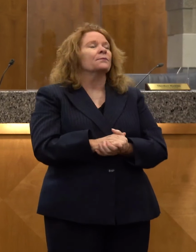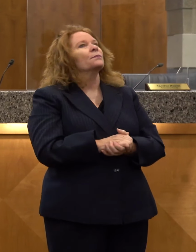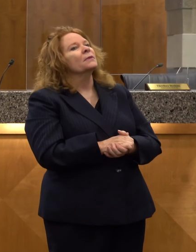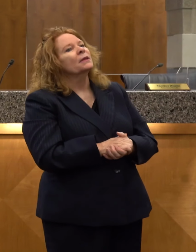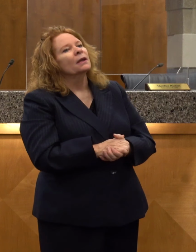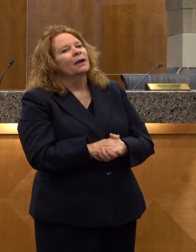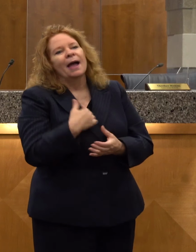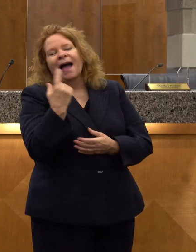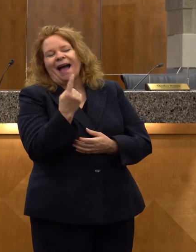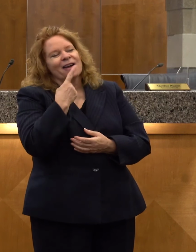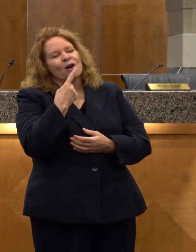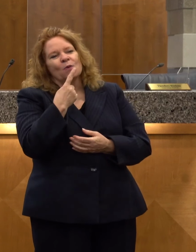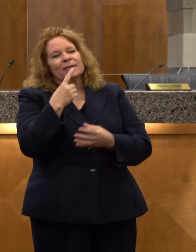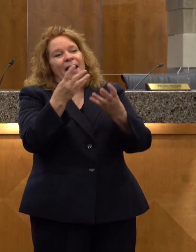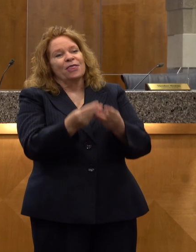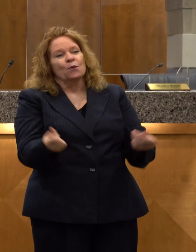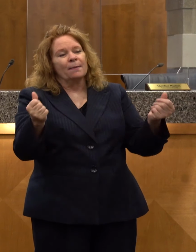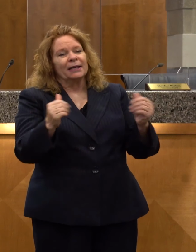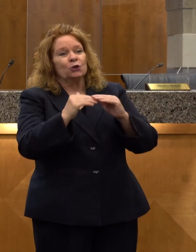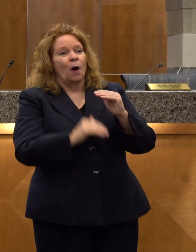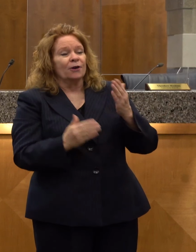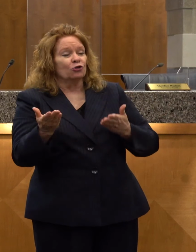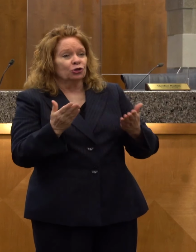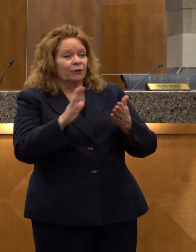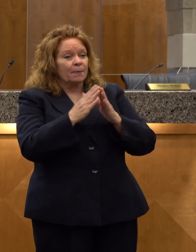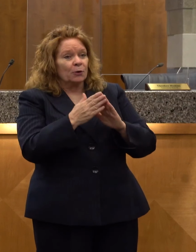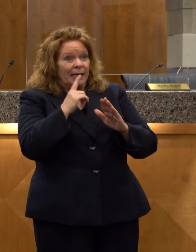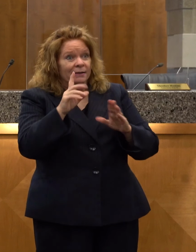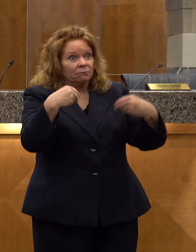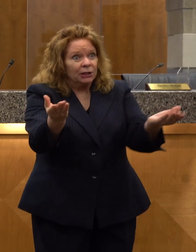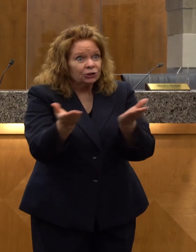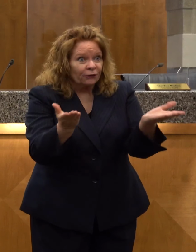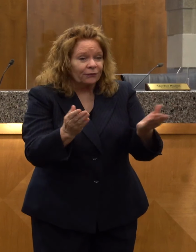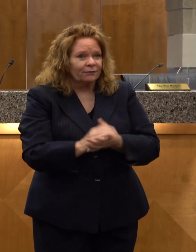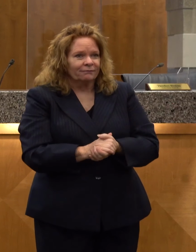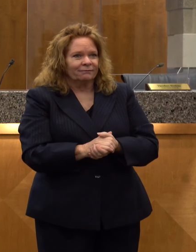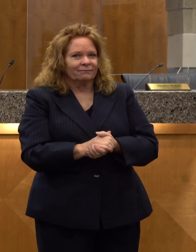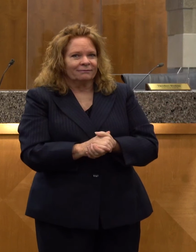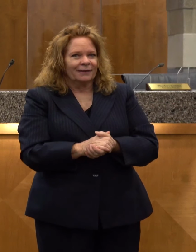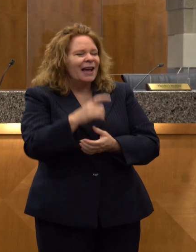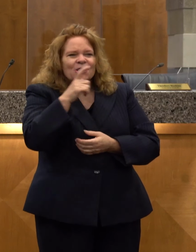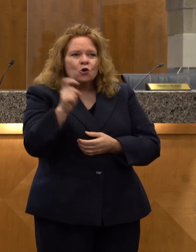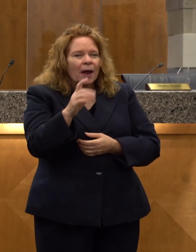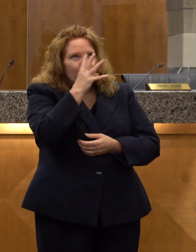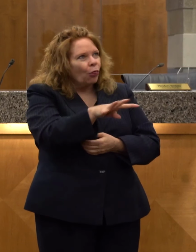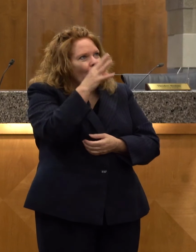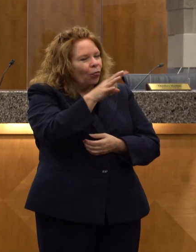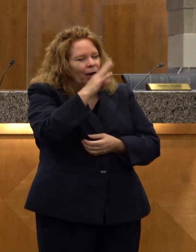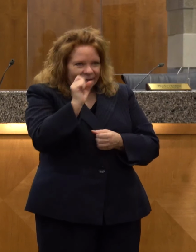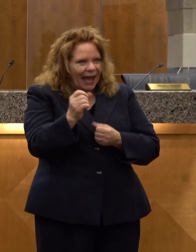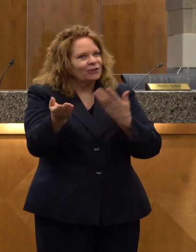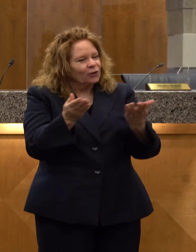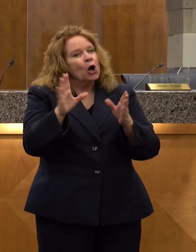So I always say the remedy to an underserved community is to serve it, right? They don't have to remain underserved. So we do what we